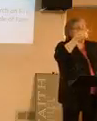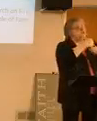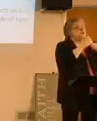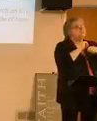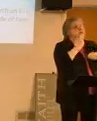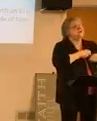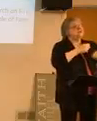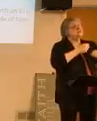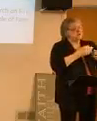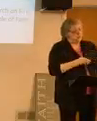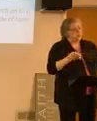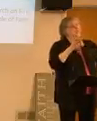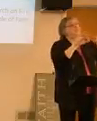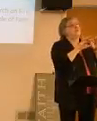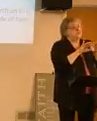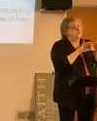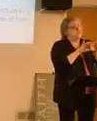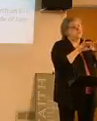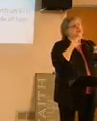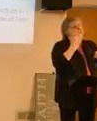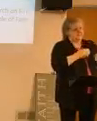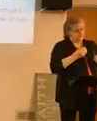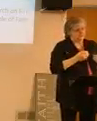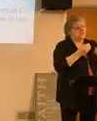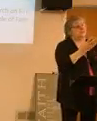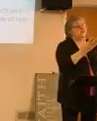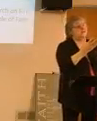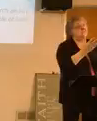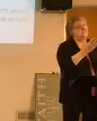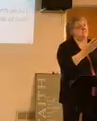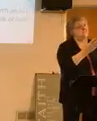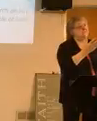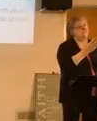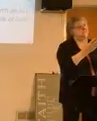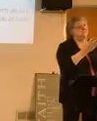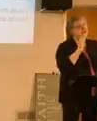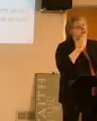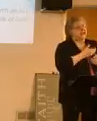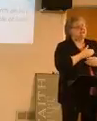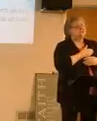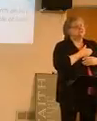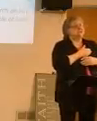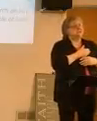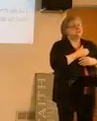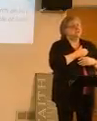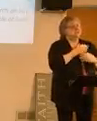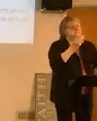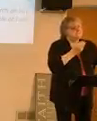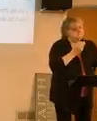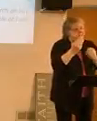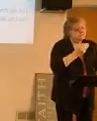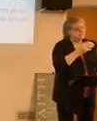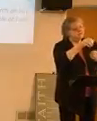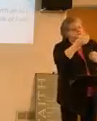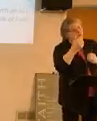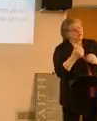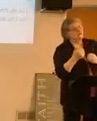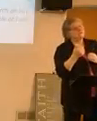worthy as we give, as we minister to